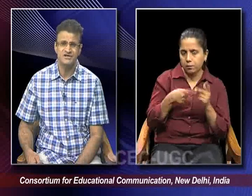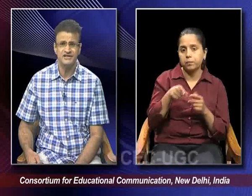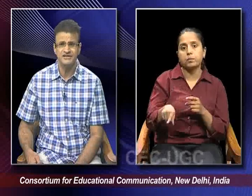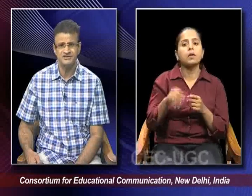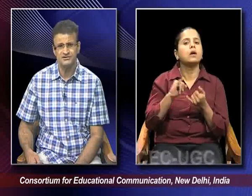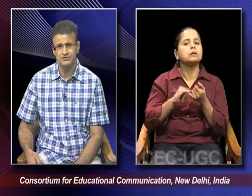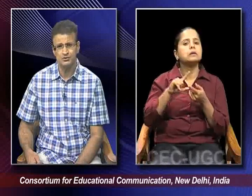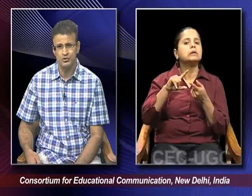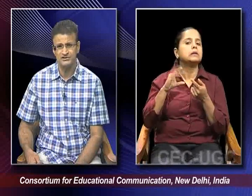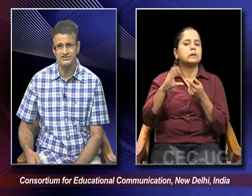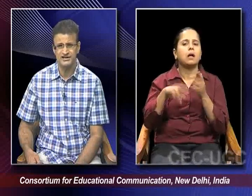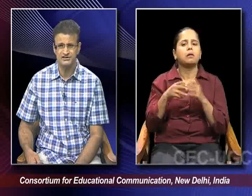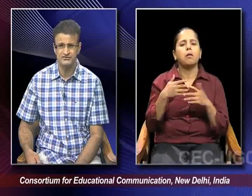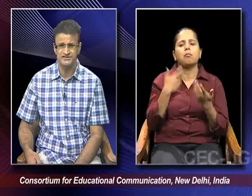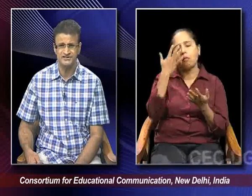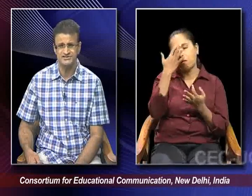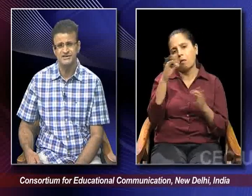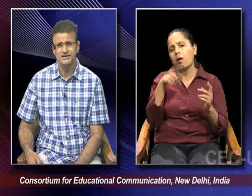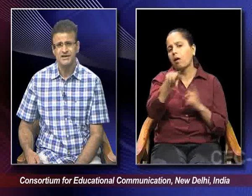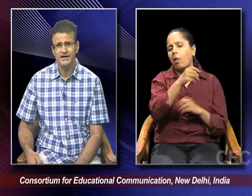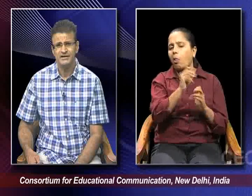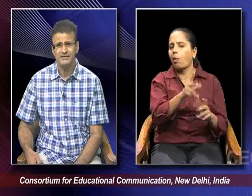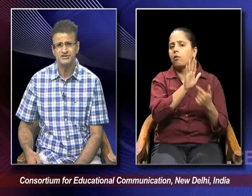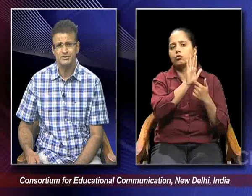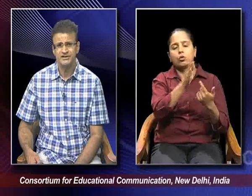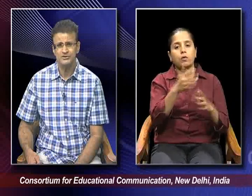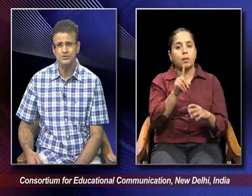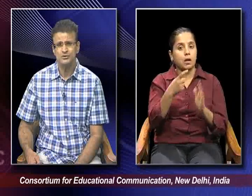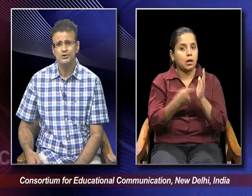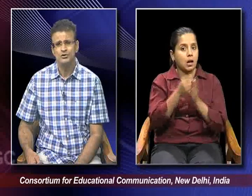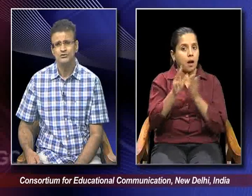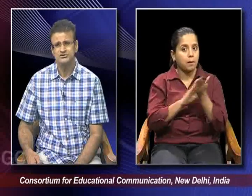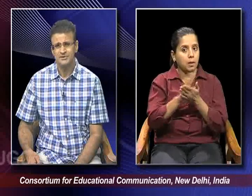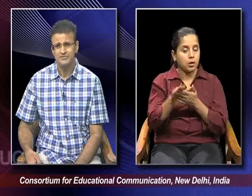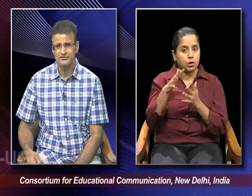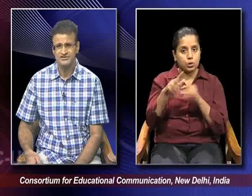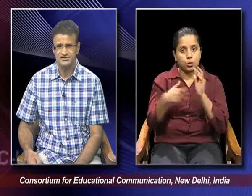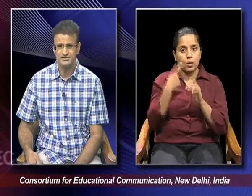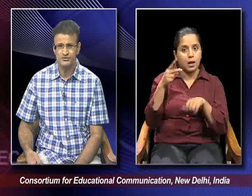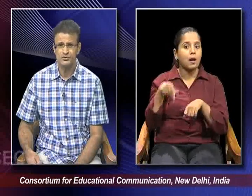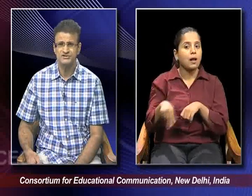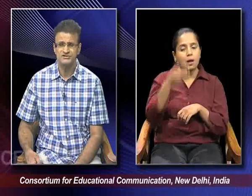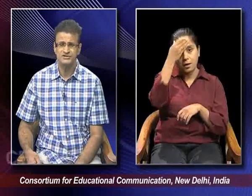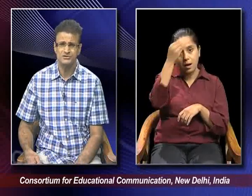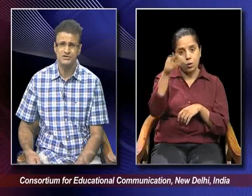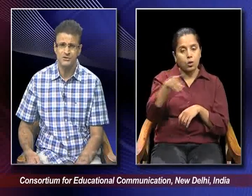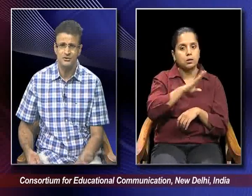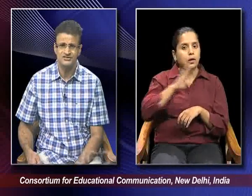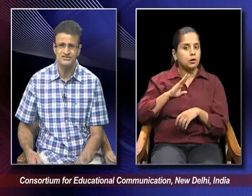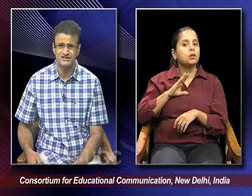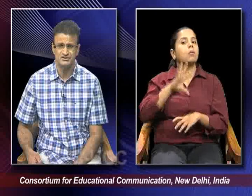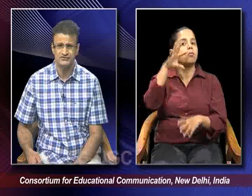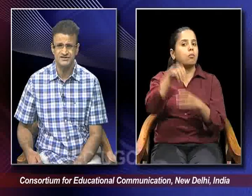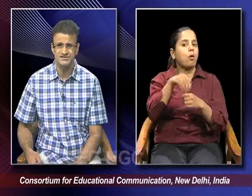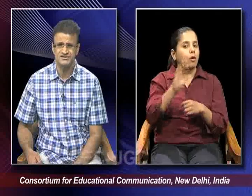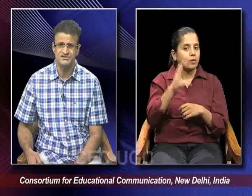they were lenient to all these kinds of scenes. And Rameshwari Nehru, who was a member of the censor board, she talked about these